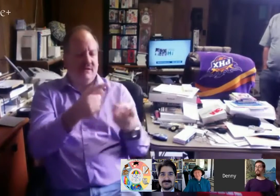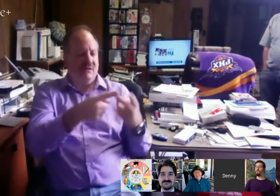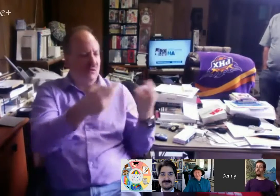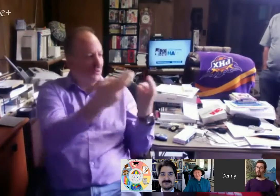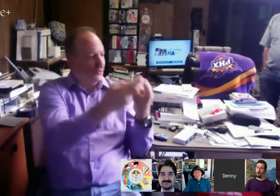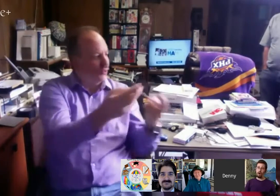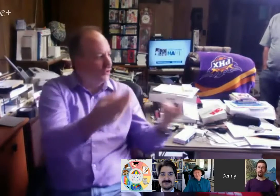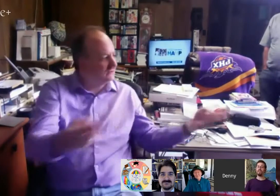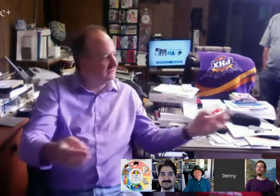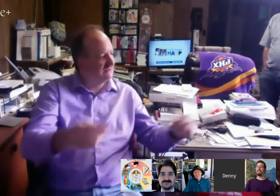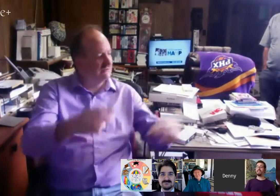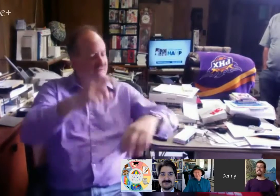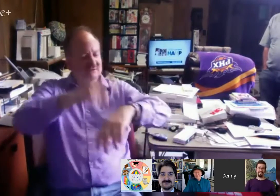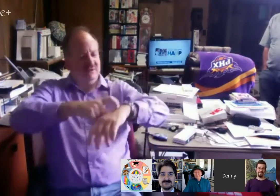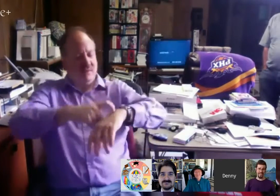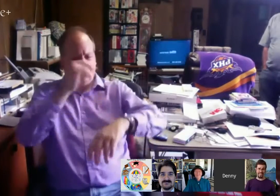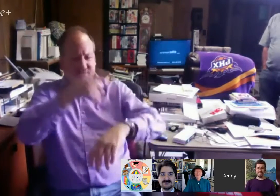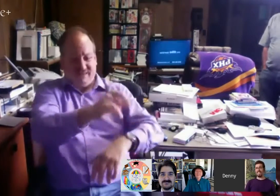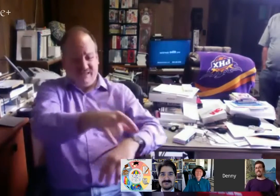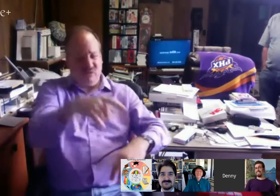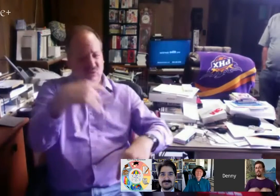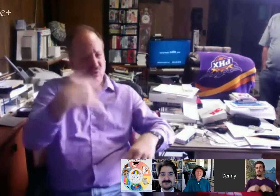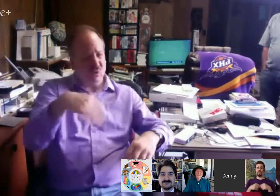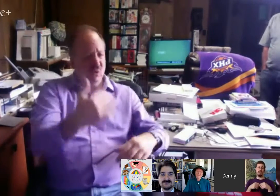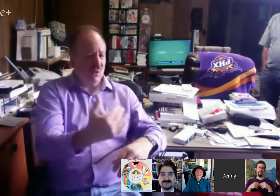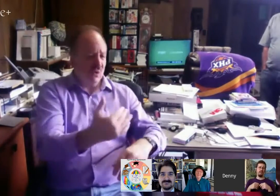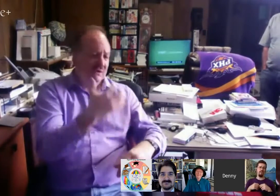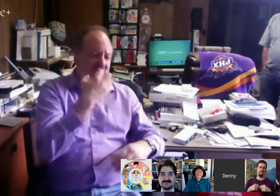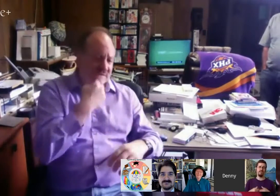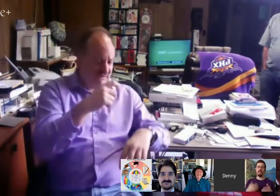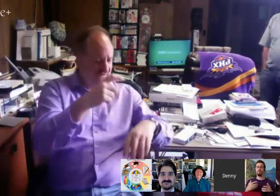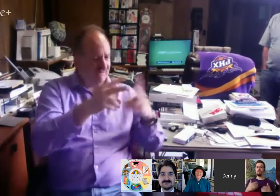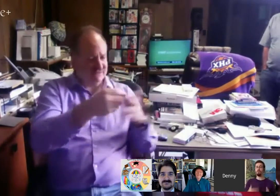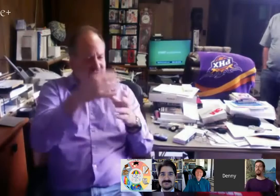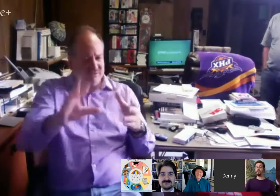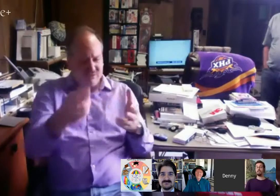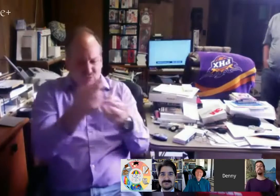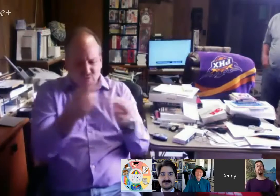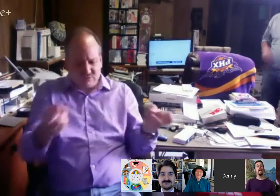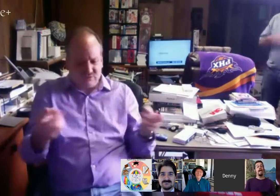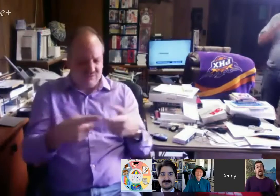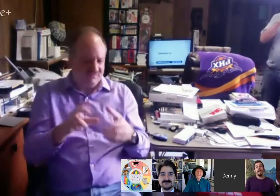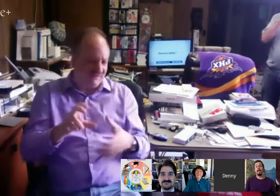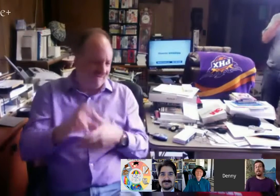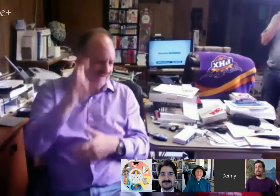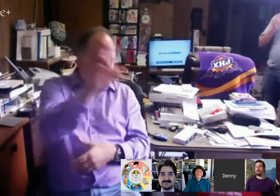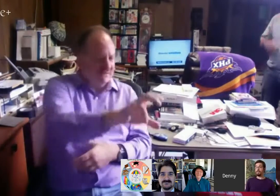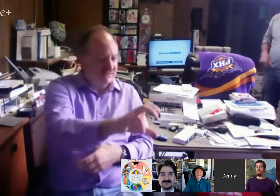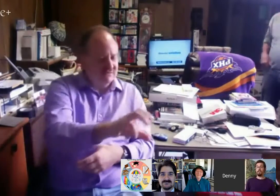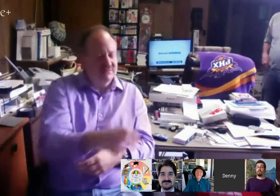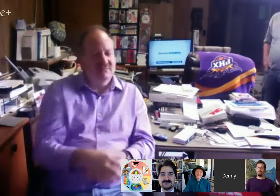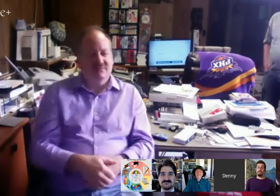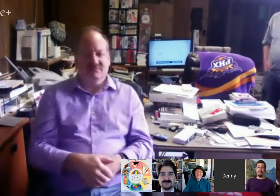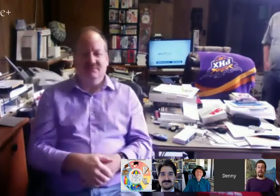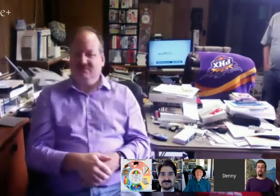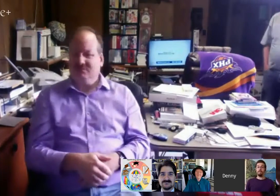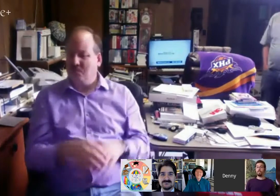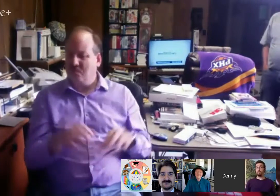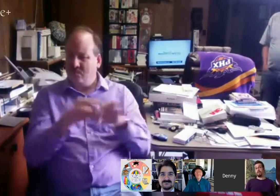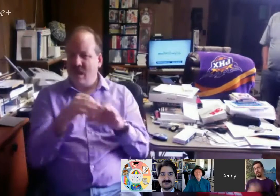to be wholeheartedly invested into giving all the time and resources. And yes, it is